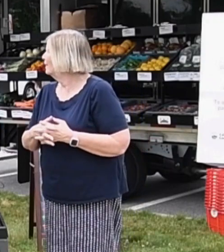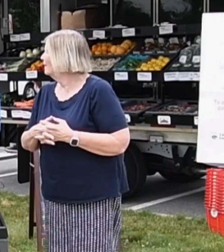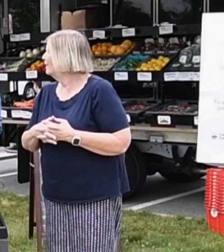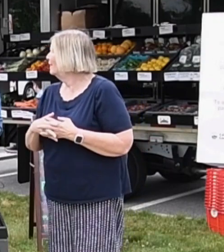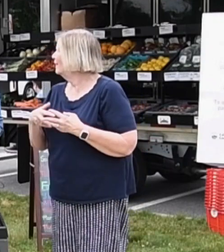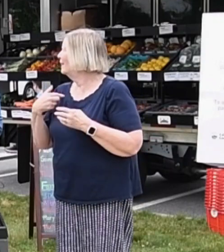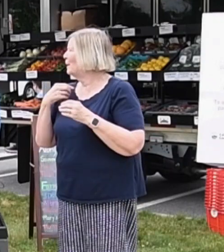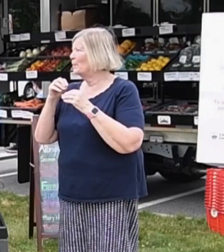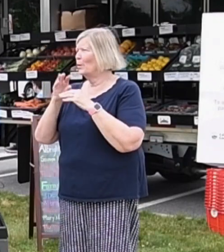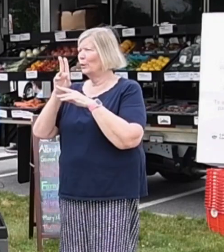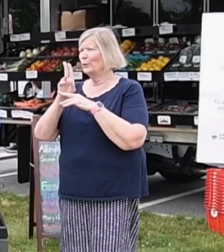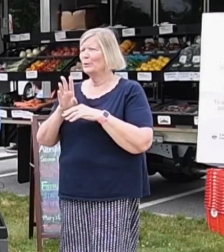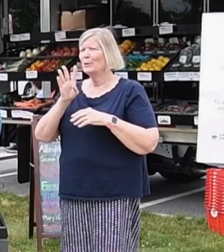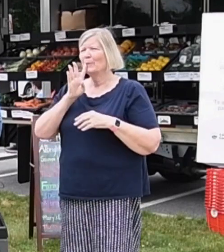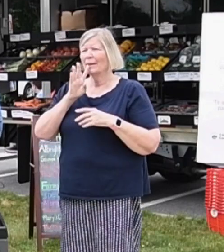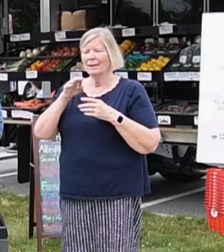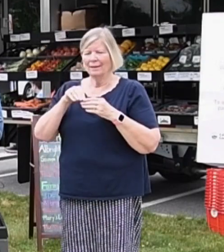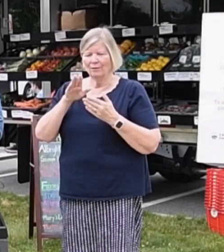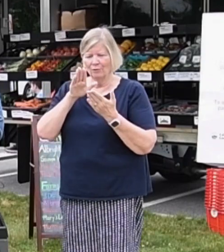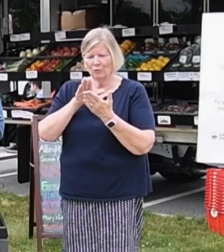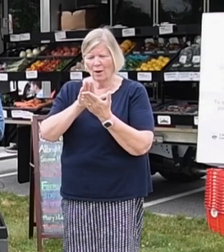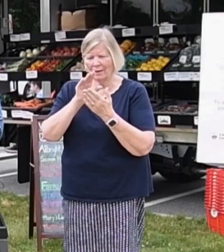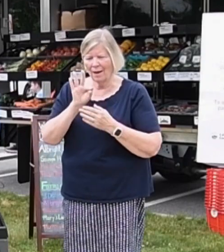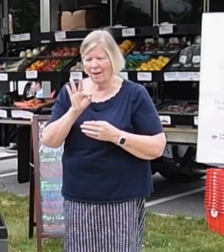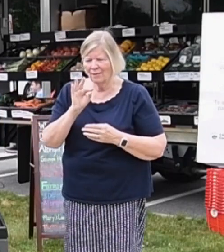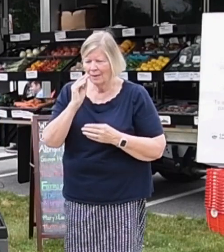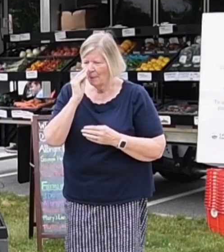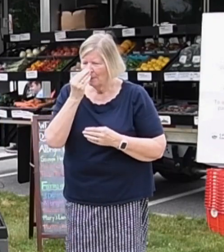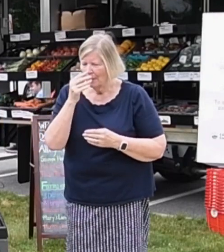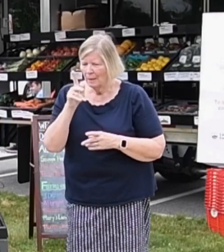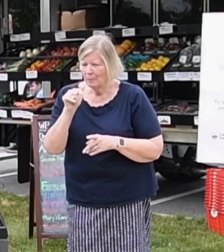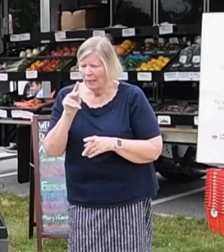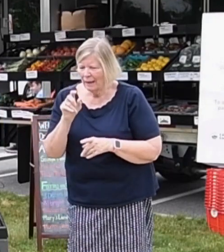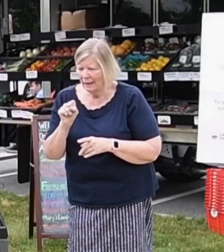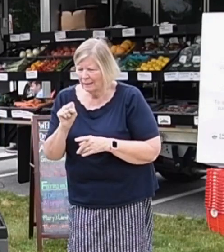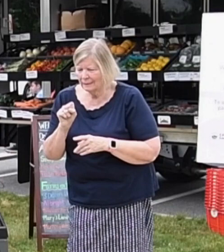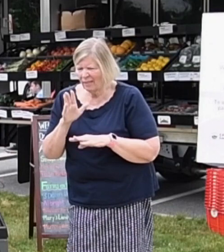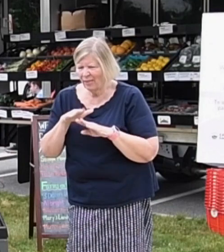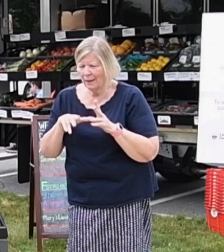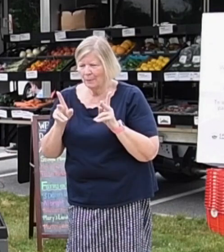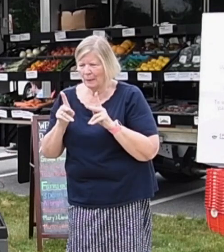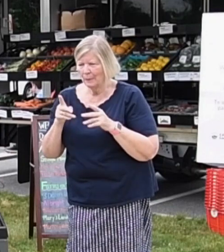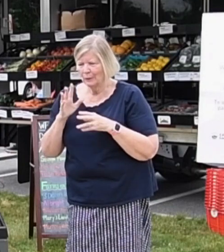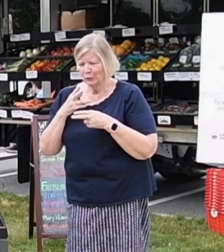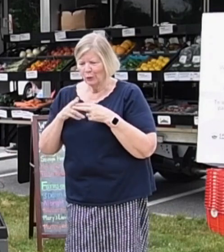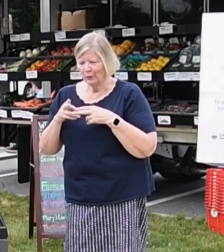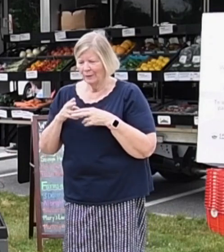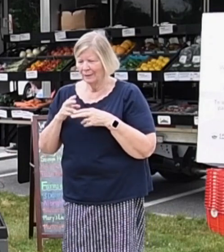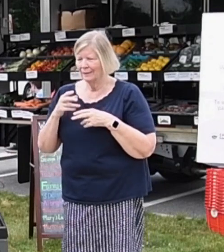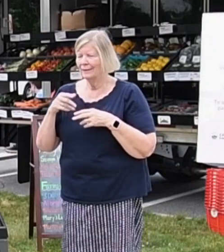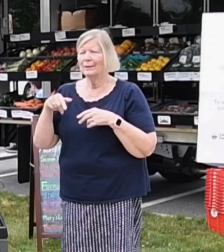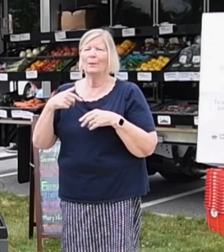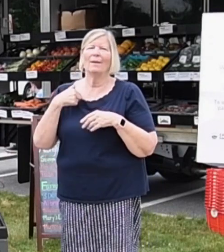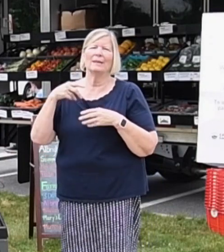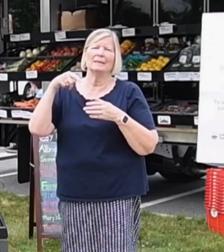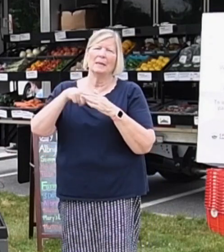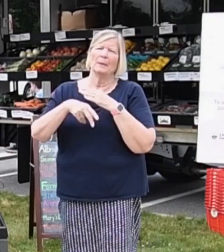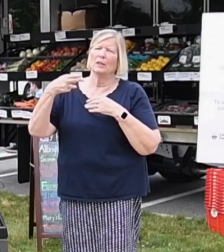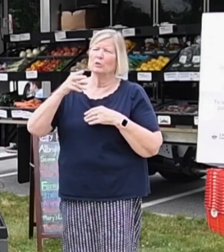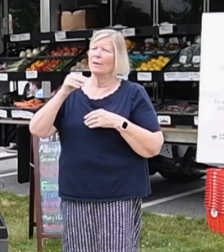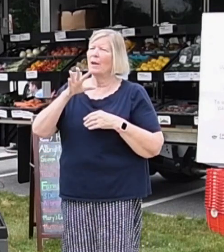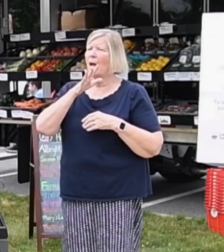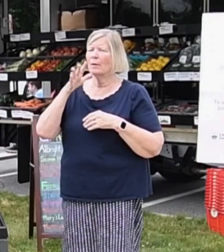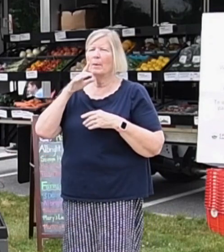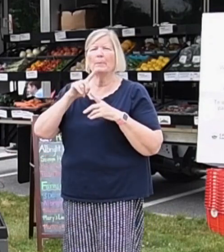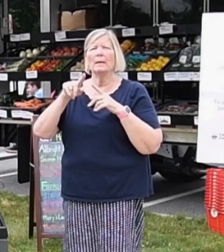I'm more used to talking in front of plants than people, so I'll keep this quick. Howard County has a deep history in agriculture, but not